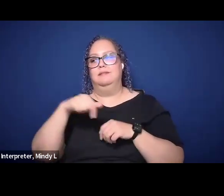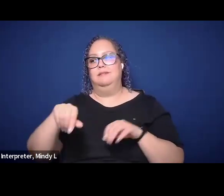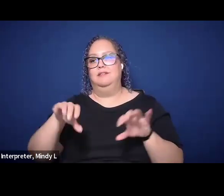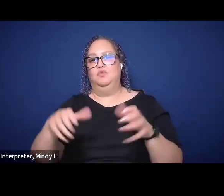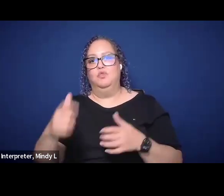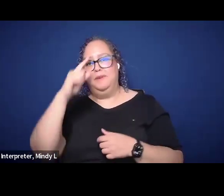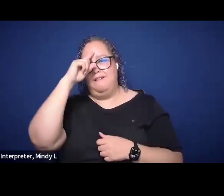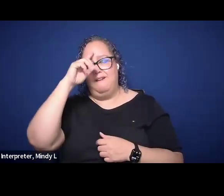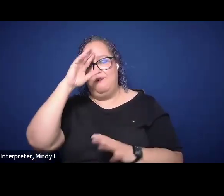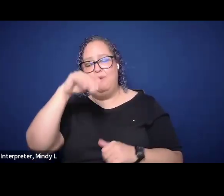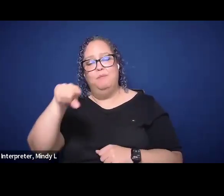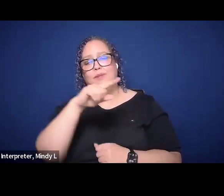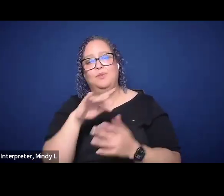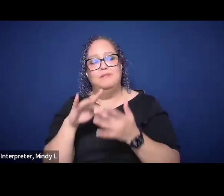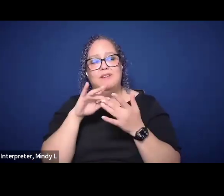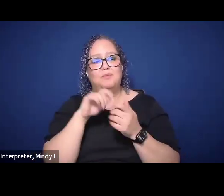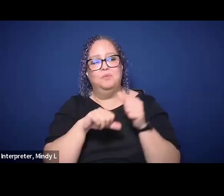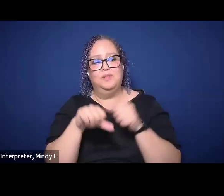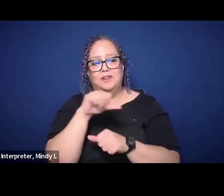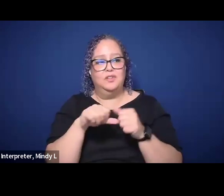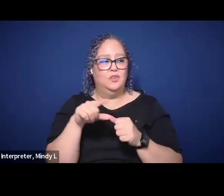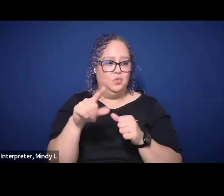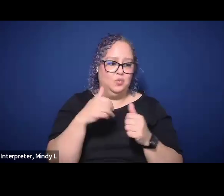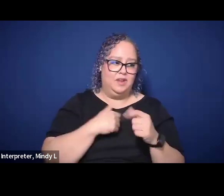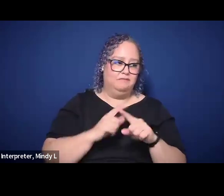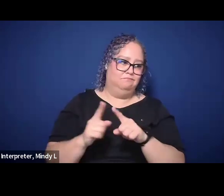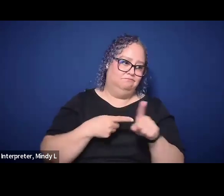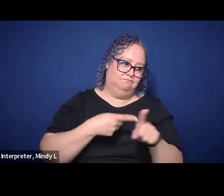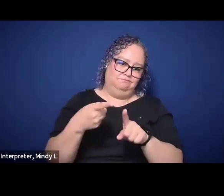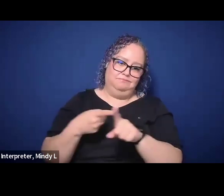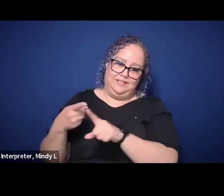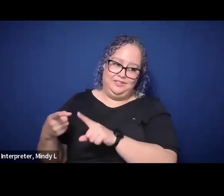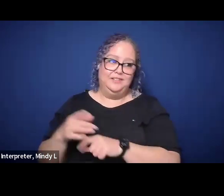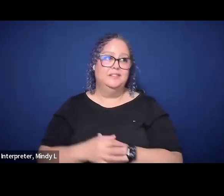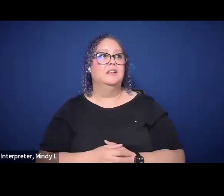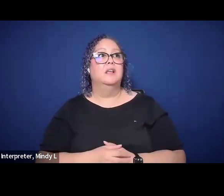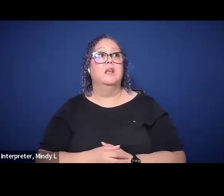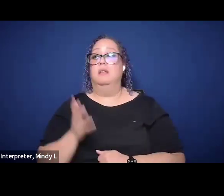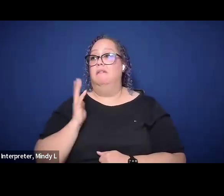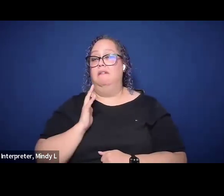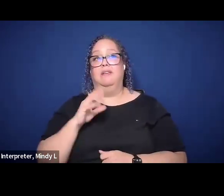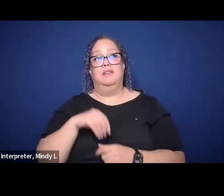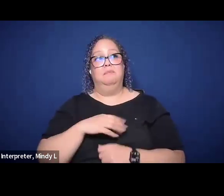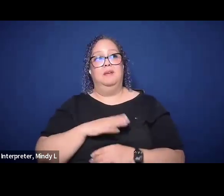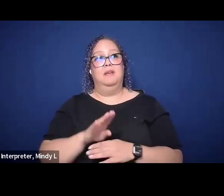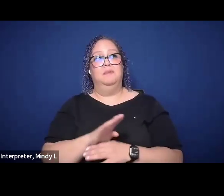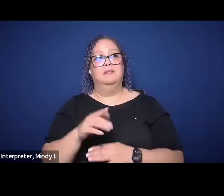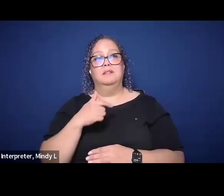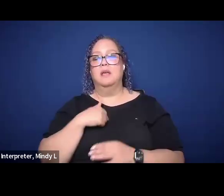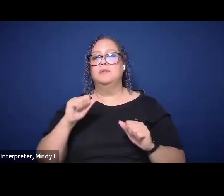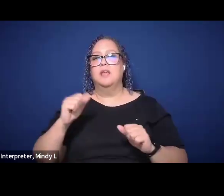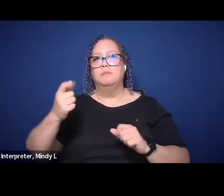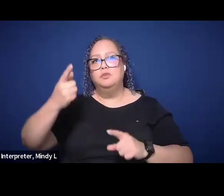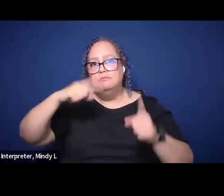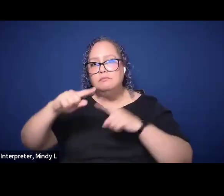different specialties. Early on in my business, I was able to barter